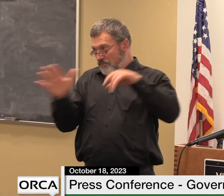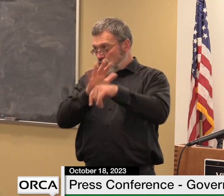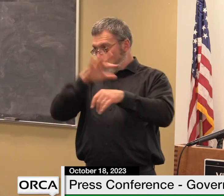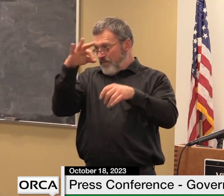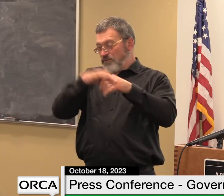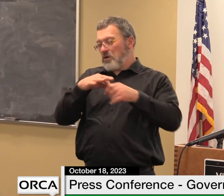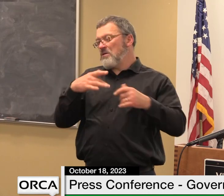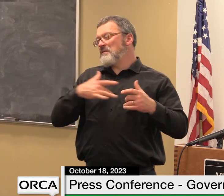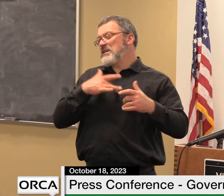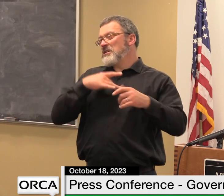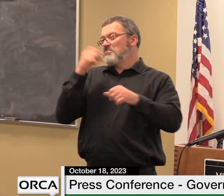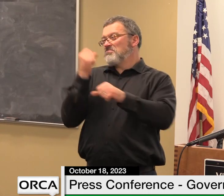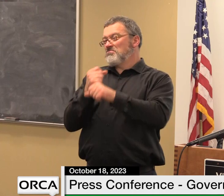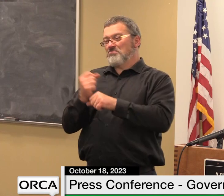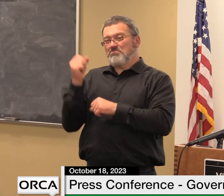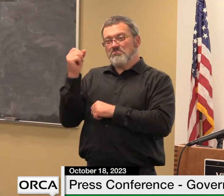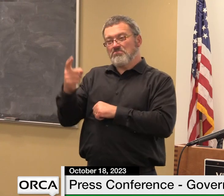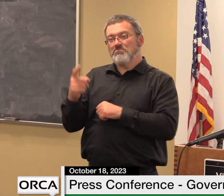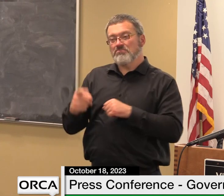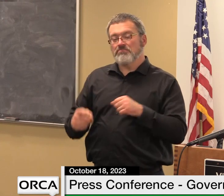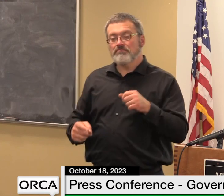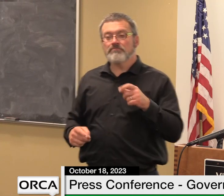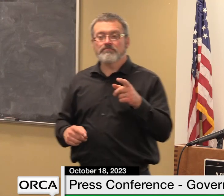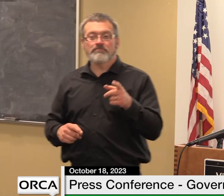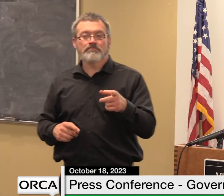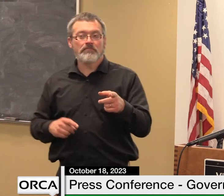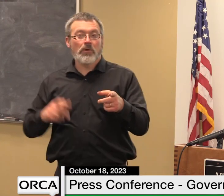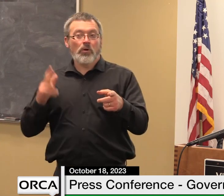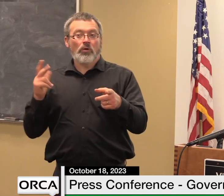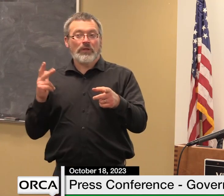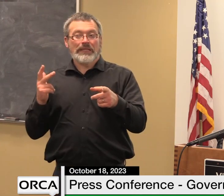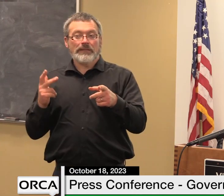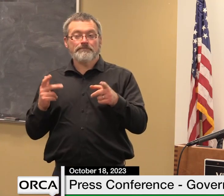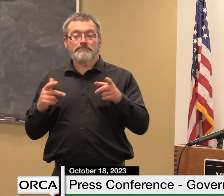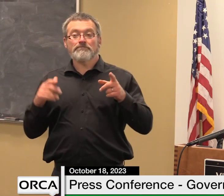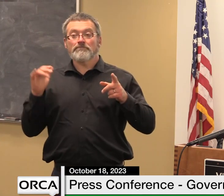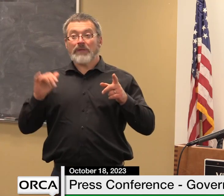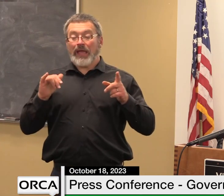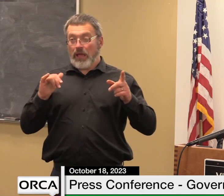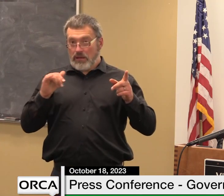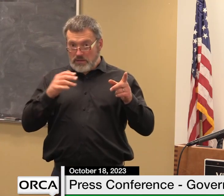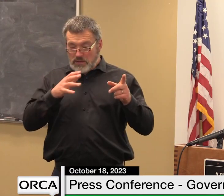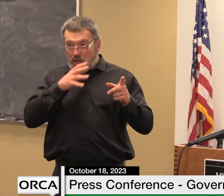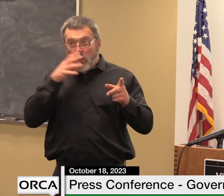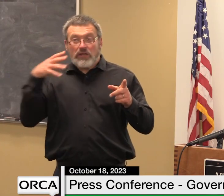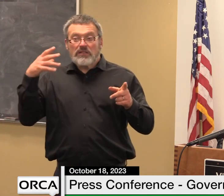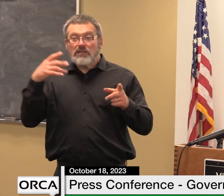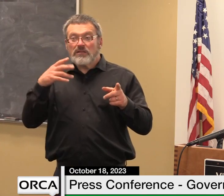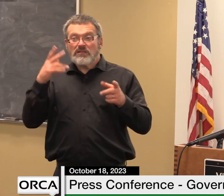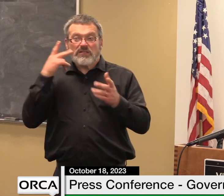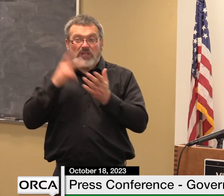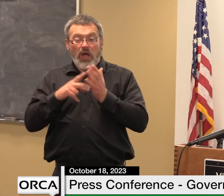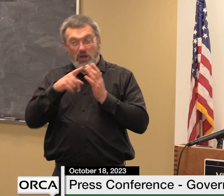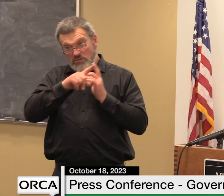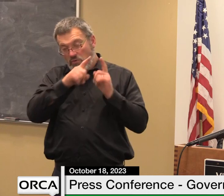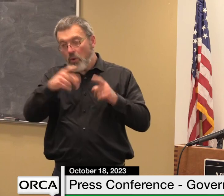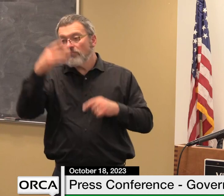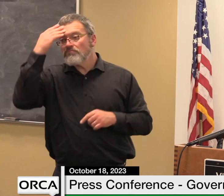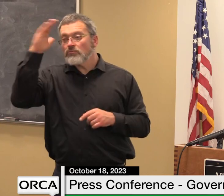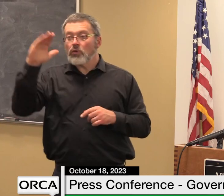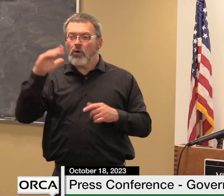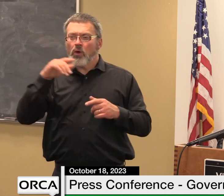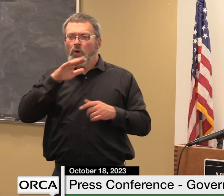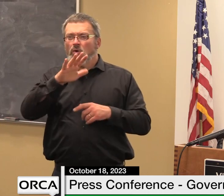you're not on the ground in D.C., of course, but what do you think of what you've seen play out over the last